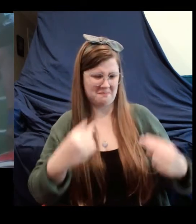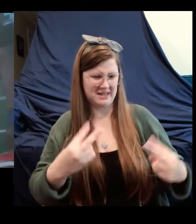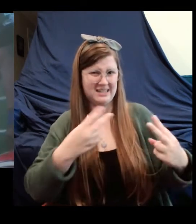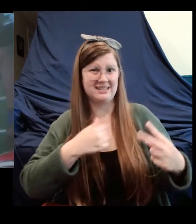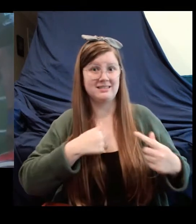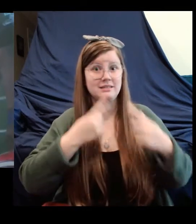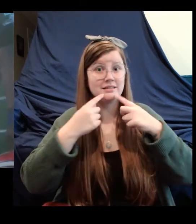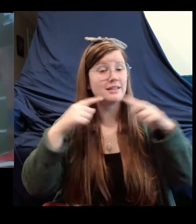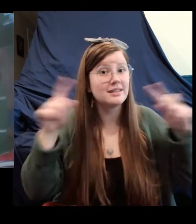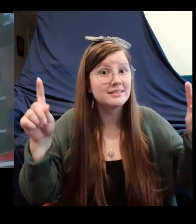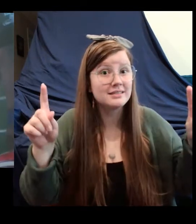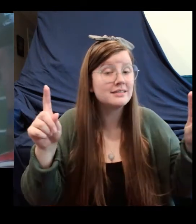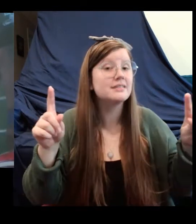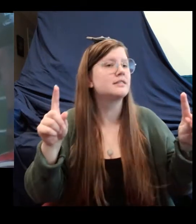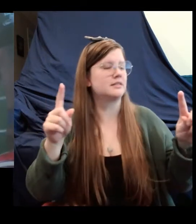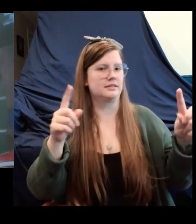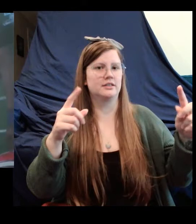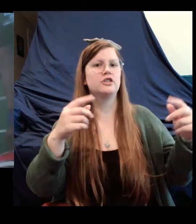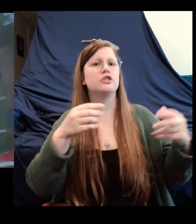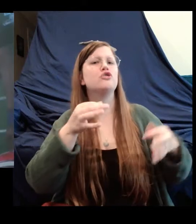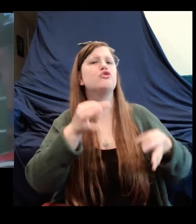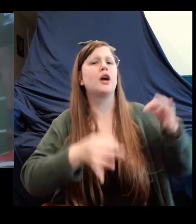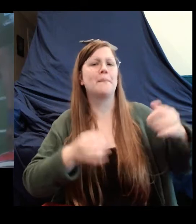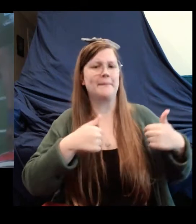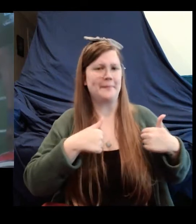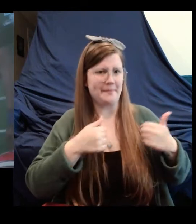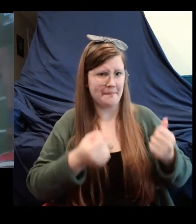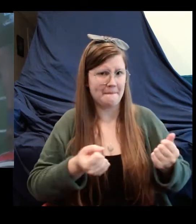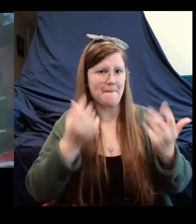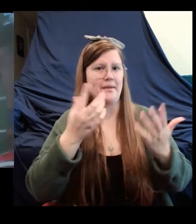fell down and got back up again.